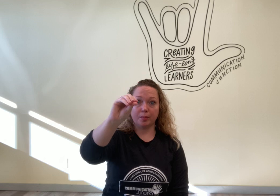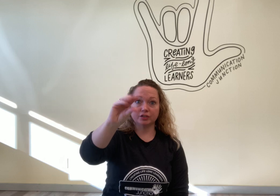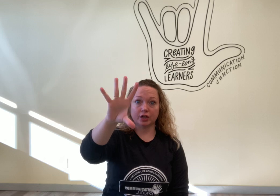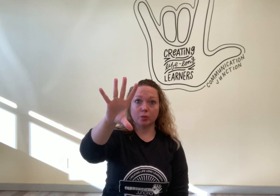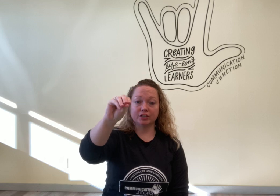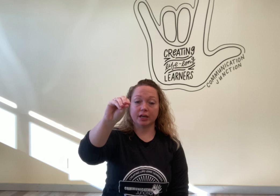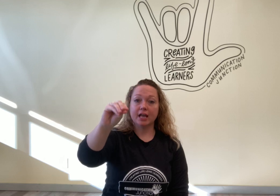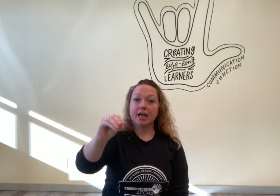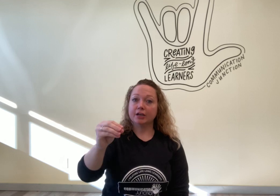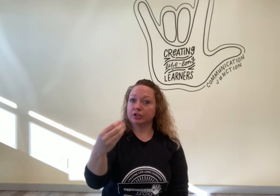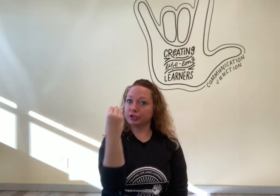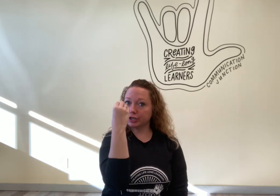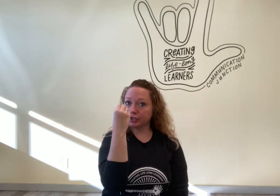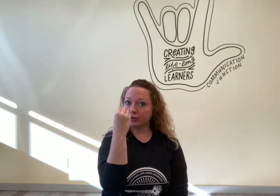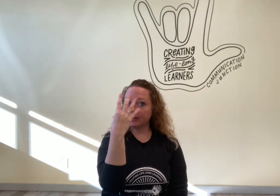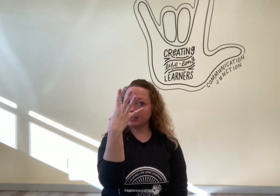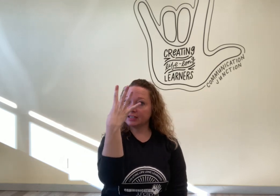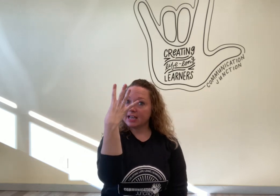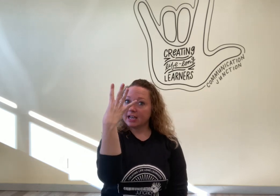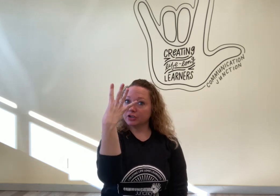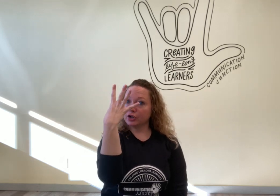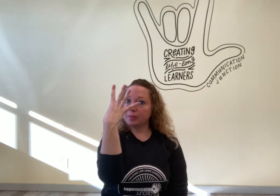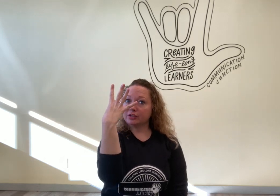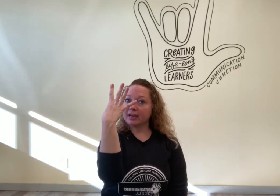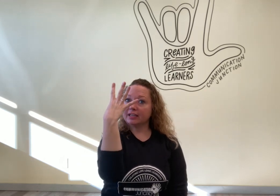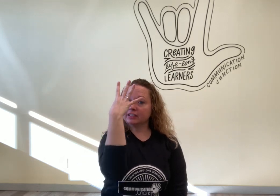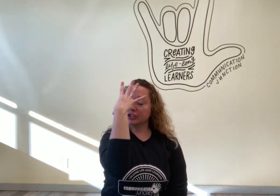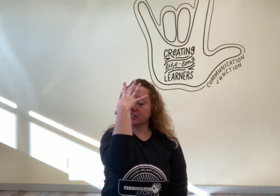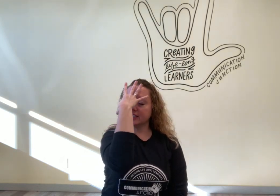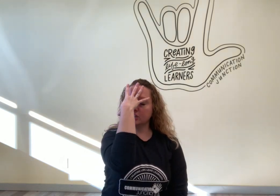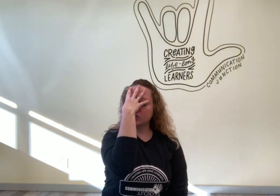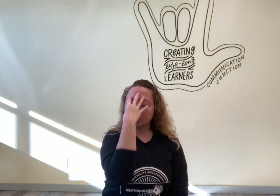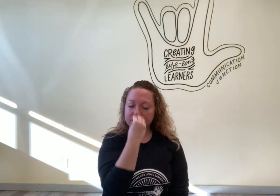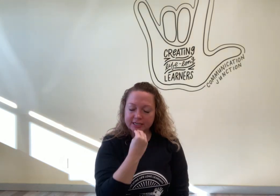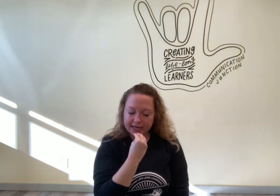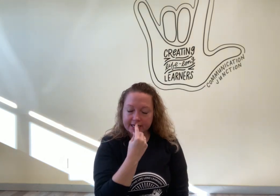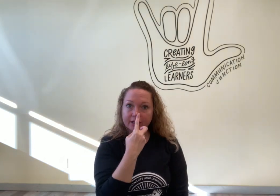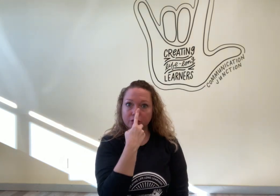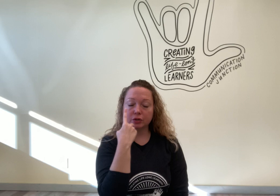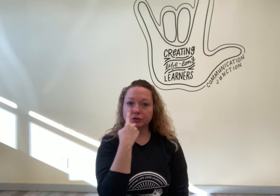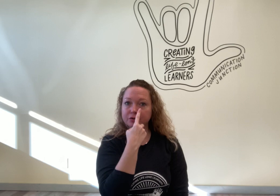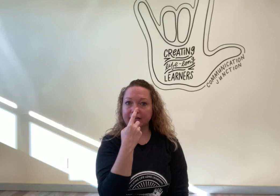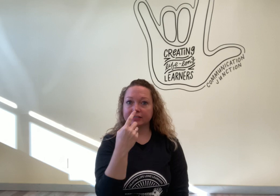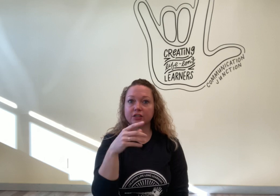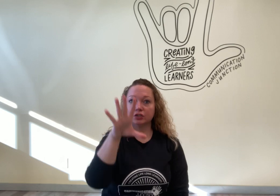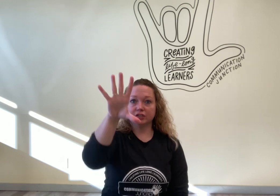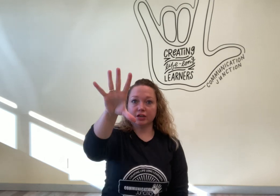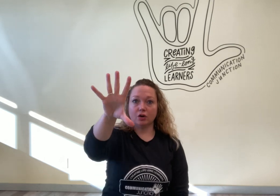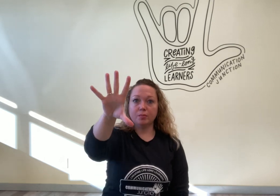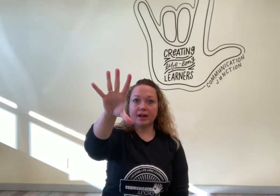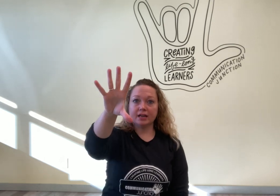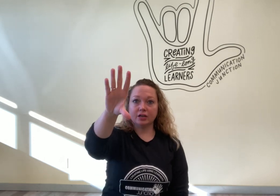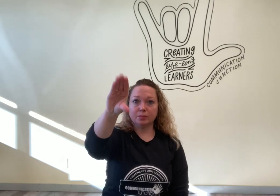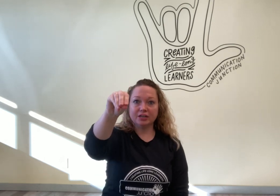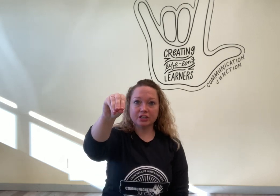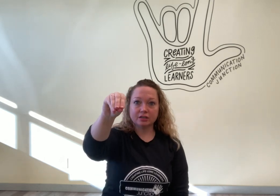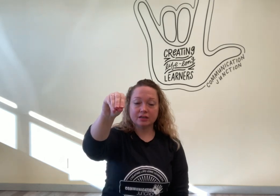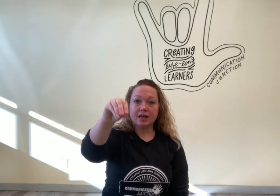open, shut. And you're gonna turn it to your face and you're gonna open your hands and you're gonna say good night and you close your eyes. So you take your open hand and you pinch it and you